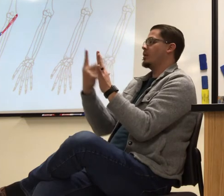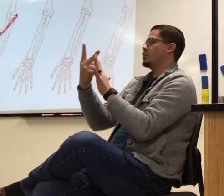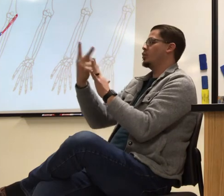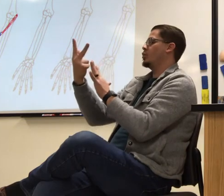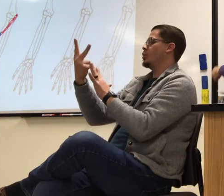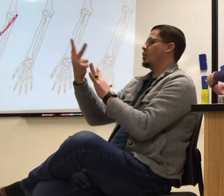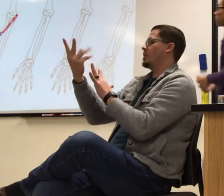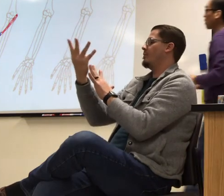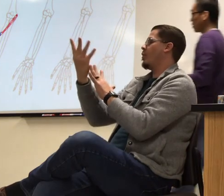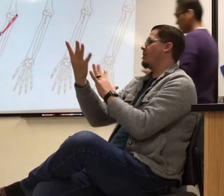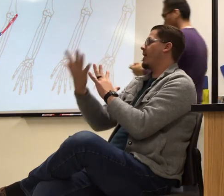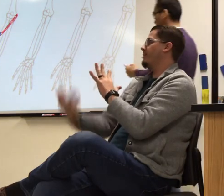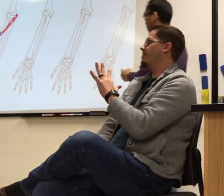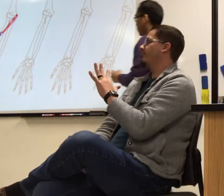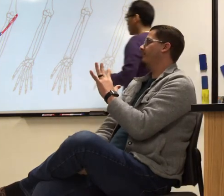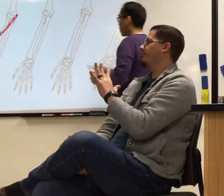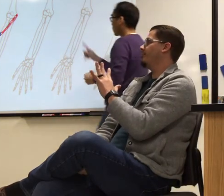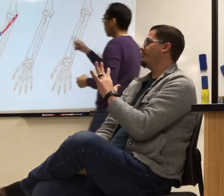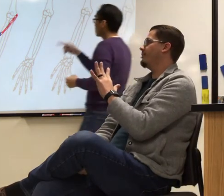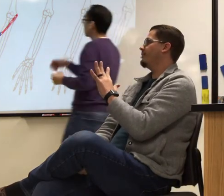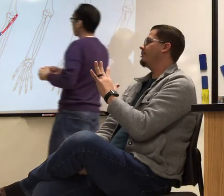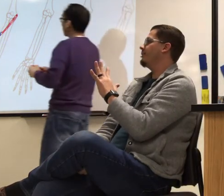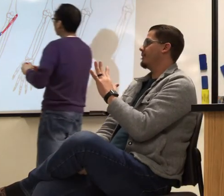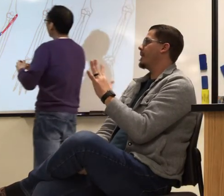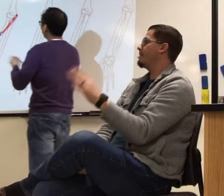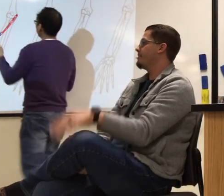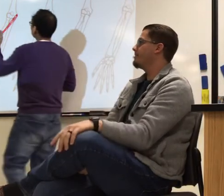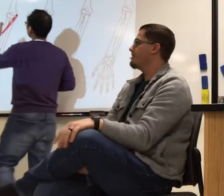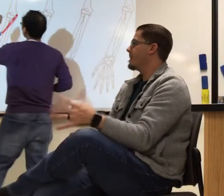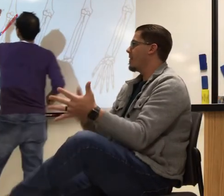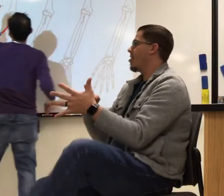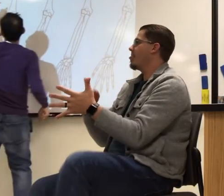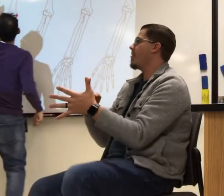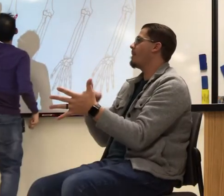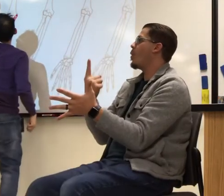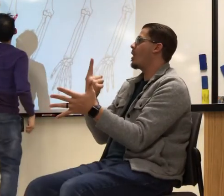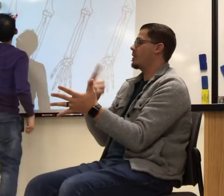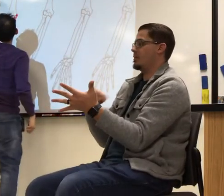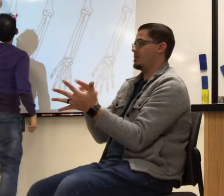well, let me draw that here. So this first one was the pronator teres.